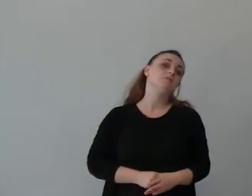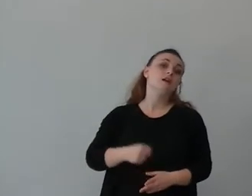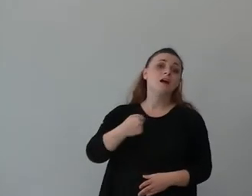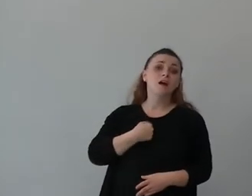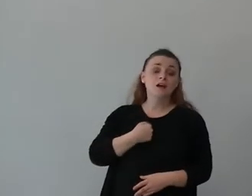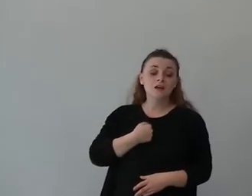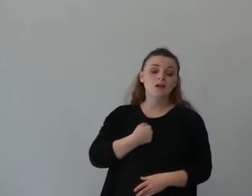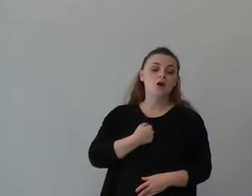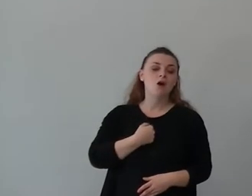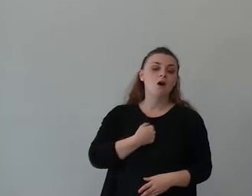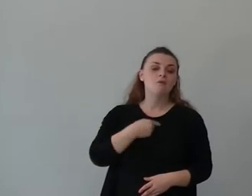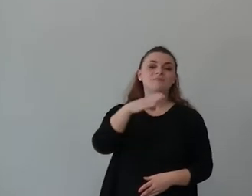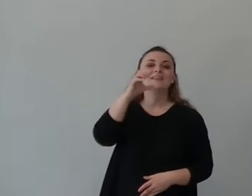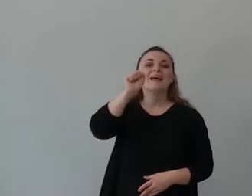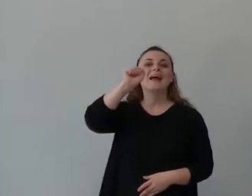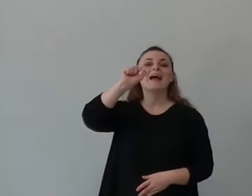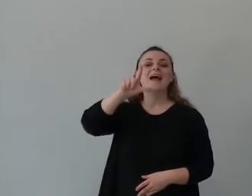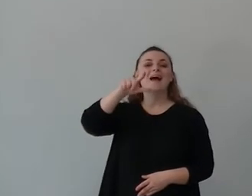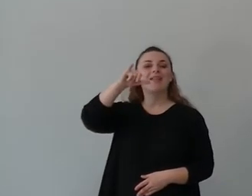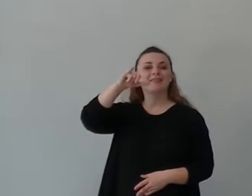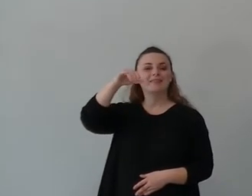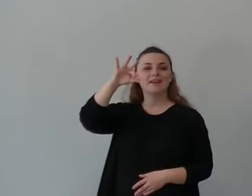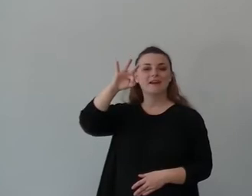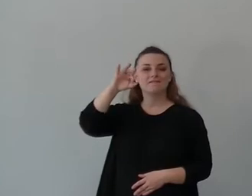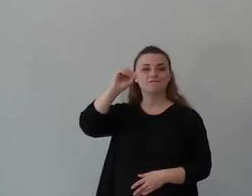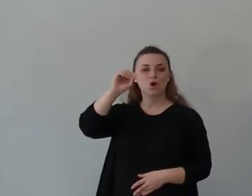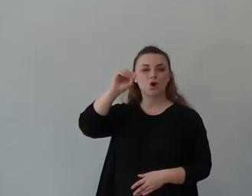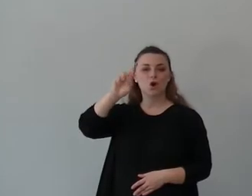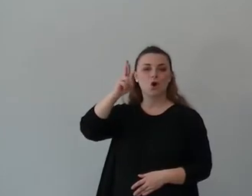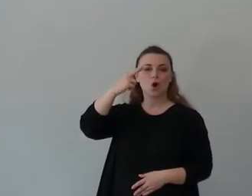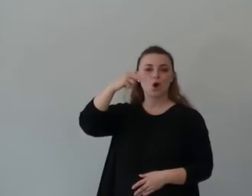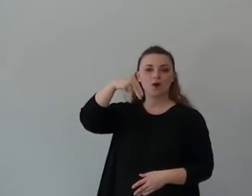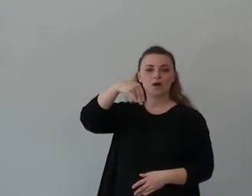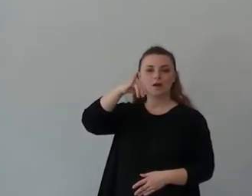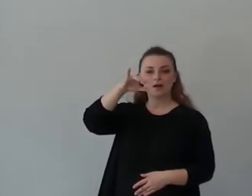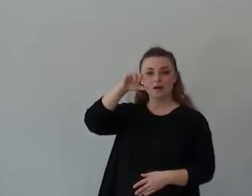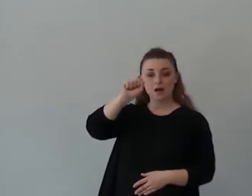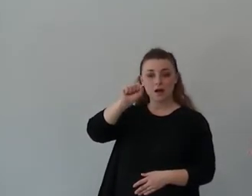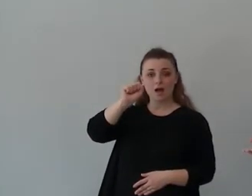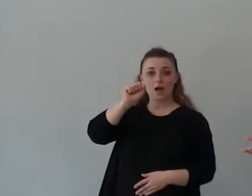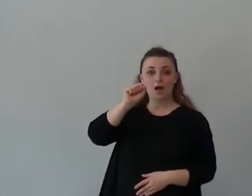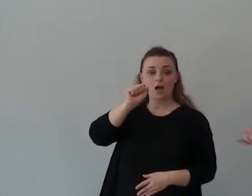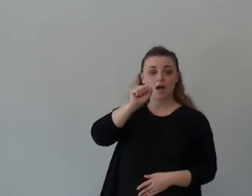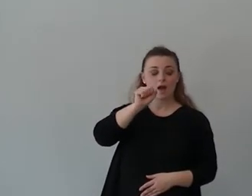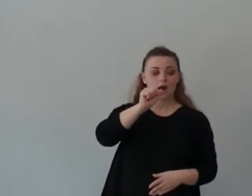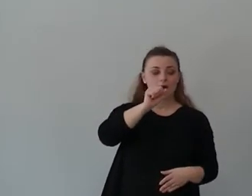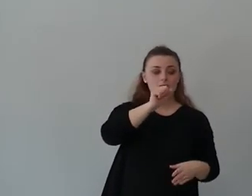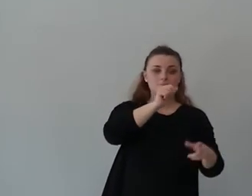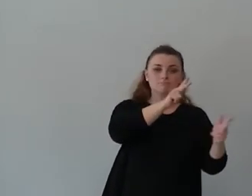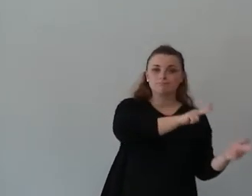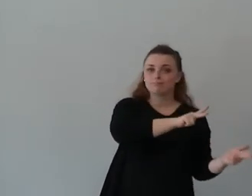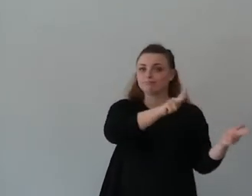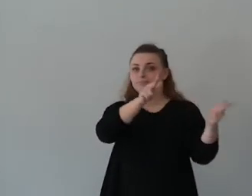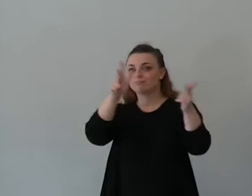avrei lasciato la California. As far as my parents were concerned, that would have been a good plan. Per quanto riguardava i miei